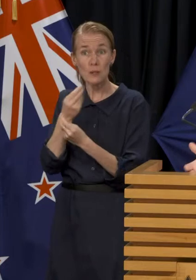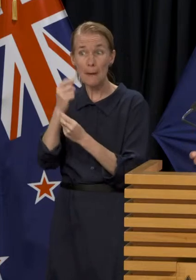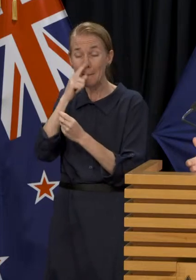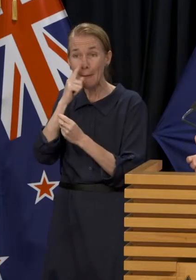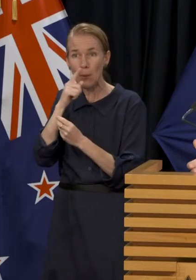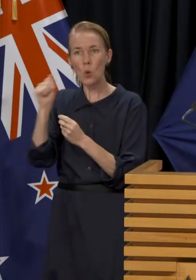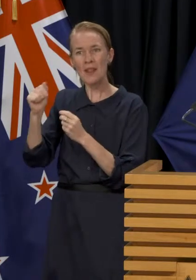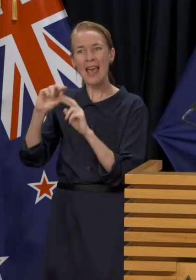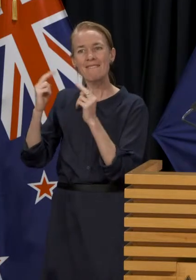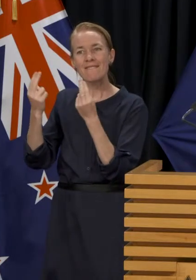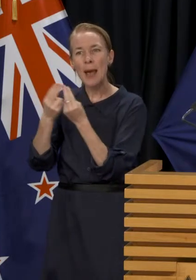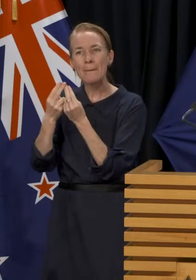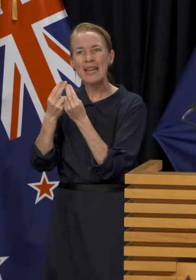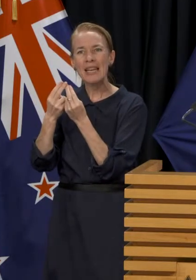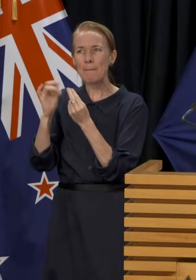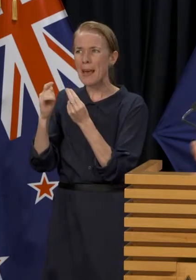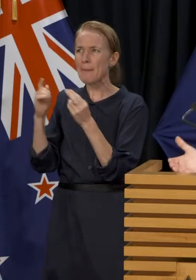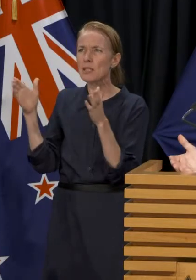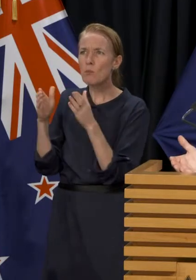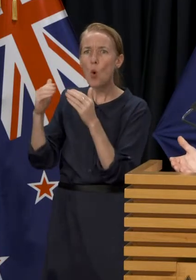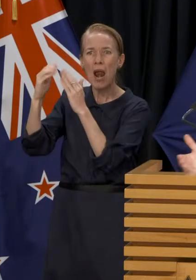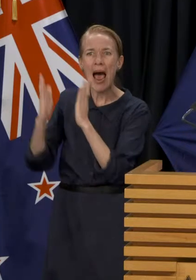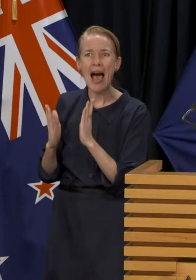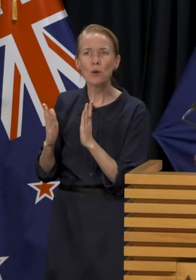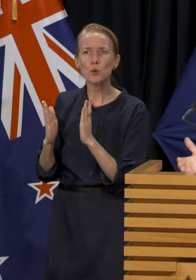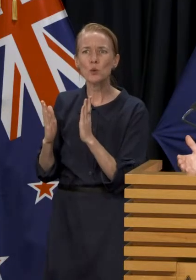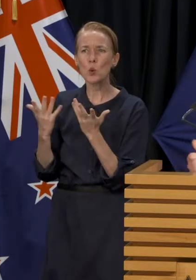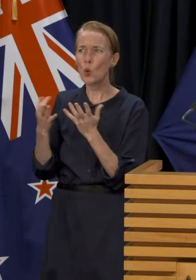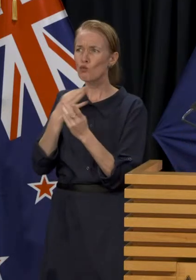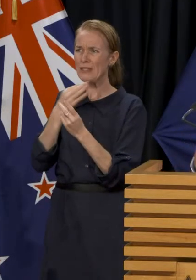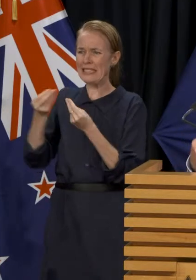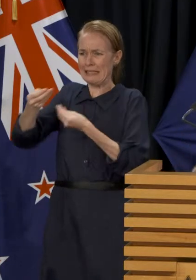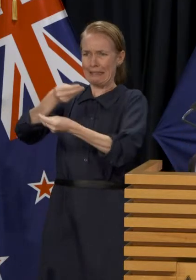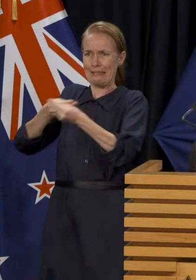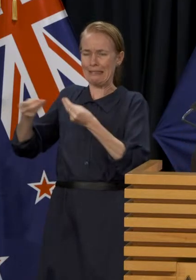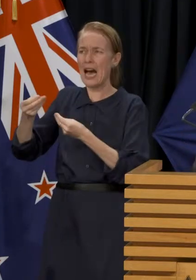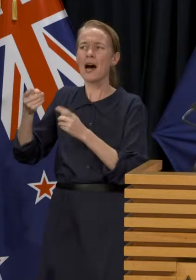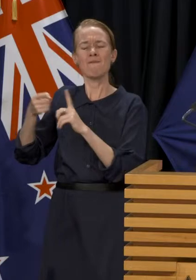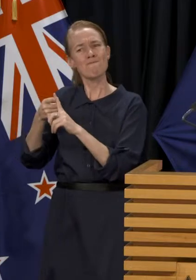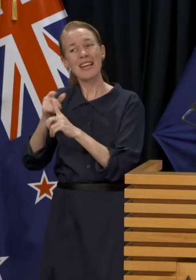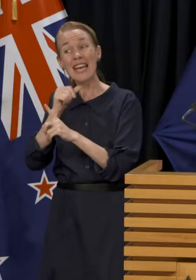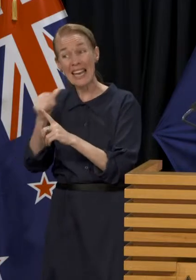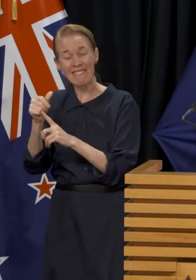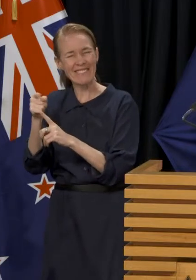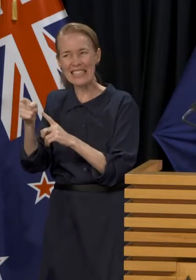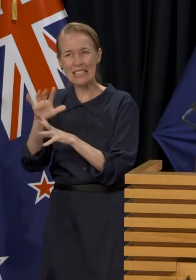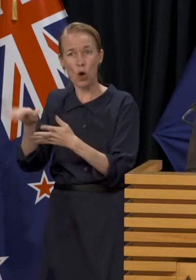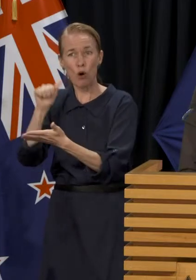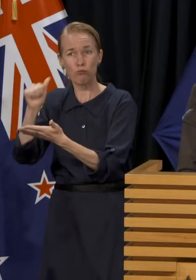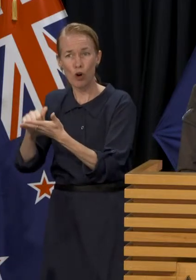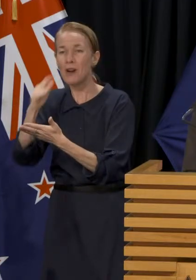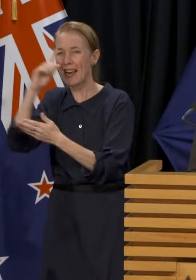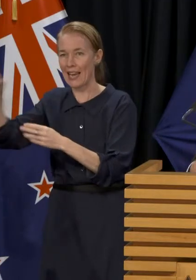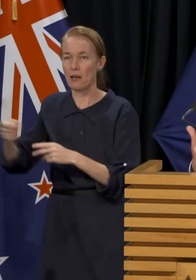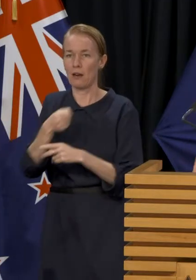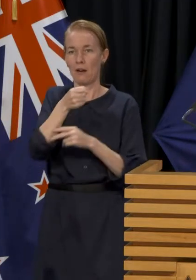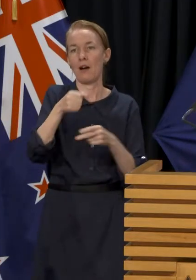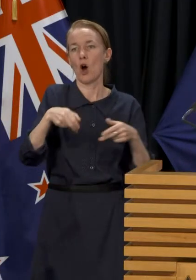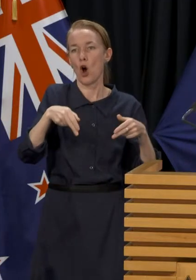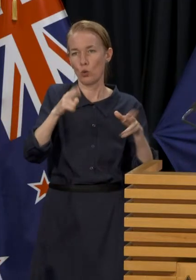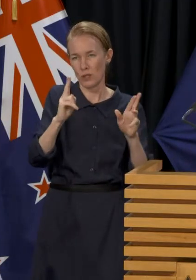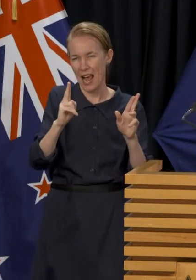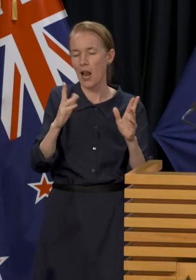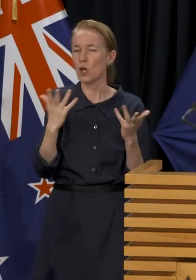home, and or who might want to reduce the risk to their other family members, that they could use a managed isolation facility. So we've made